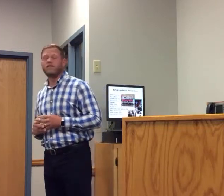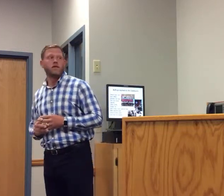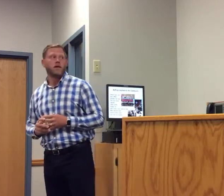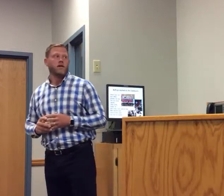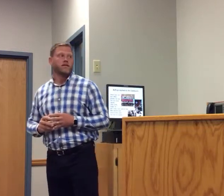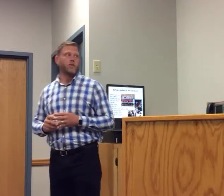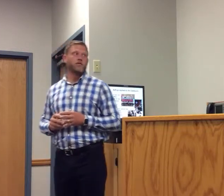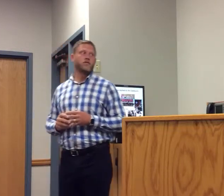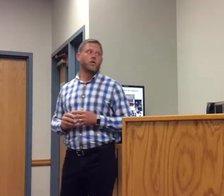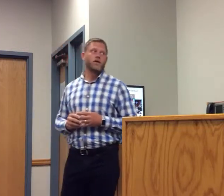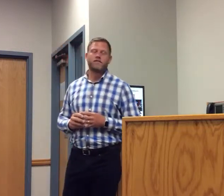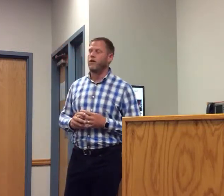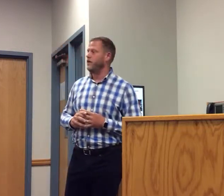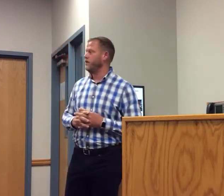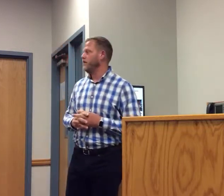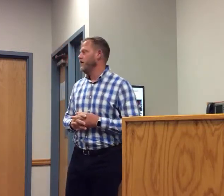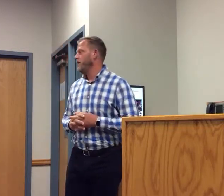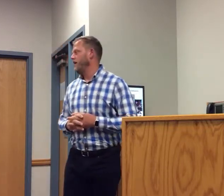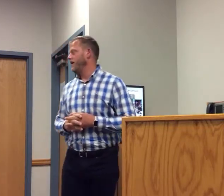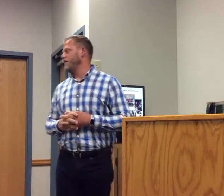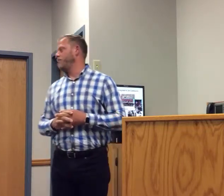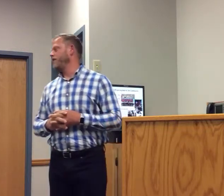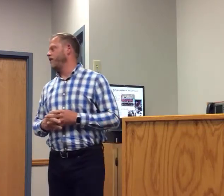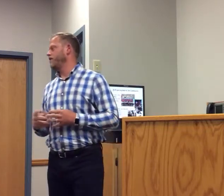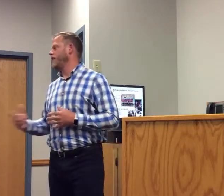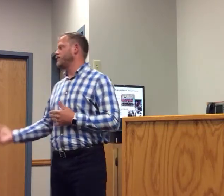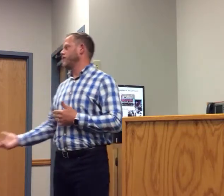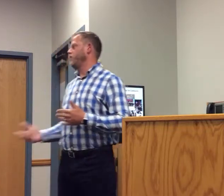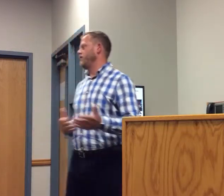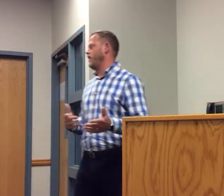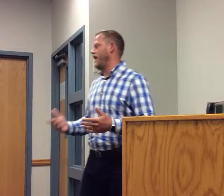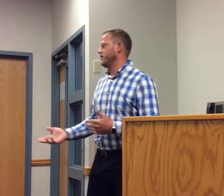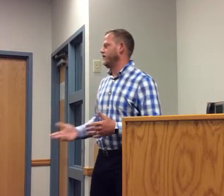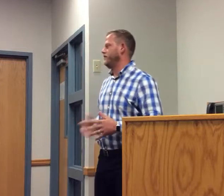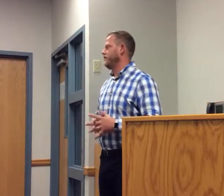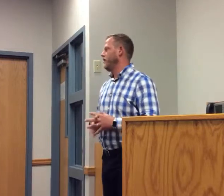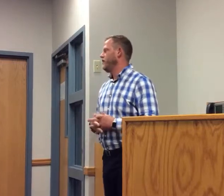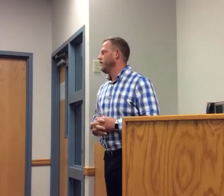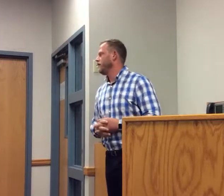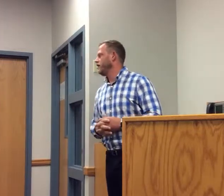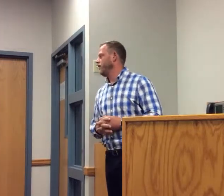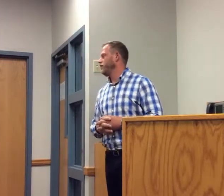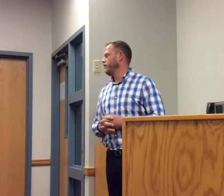some of those toys. So it ends up being very touching when you actually,